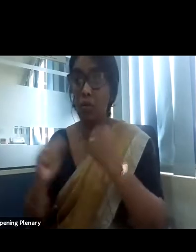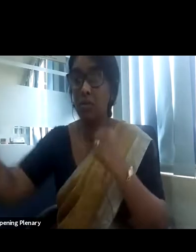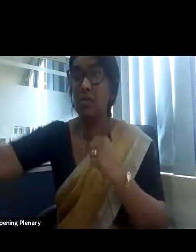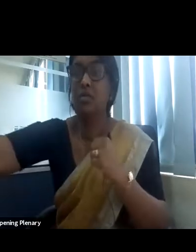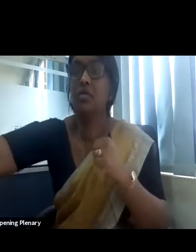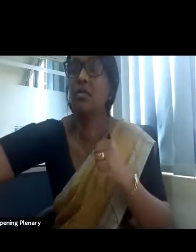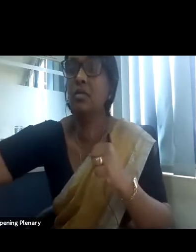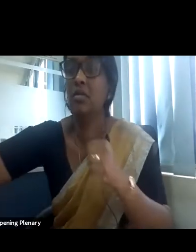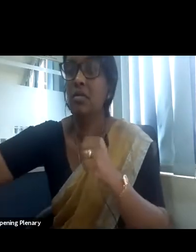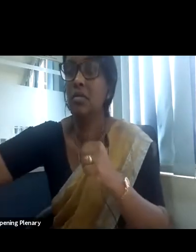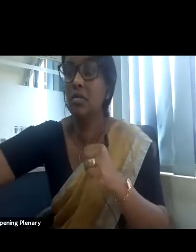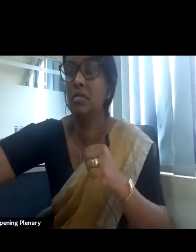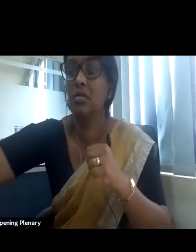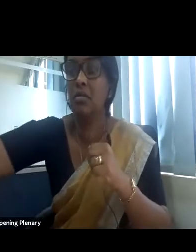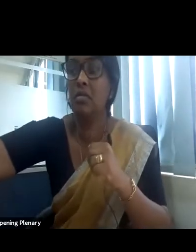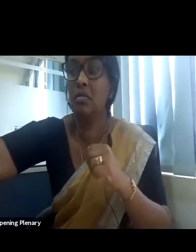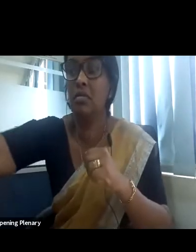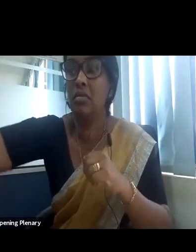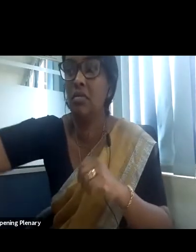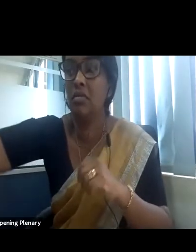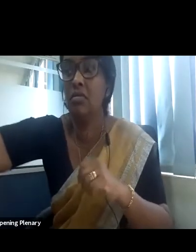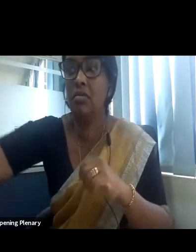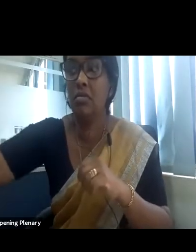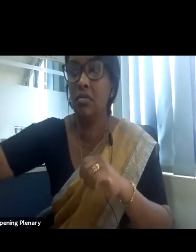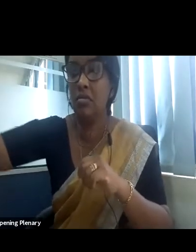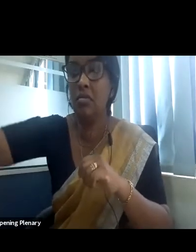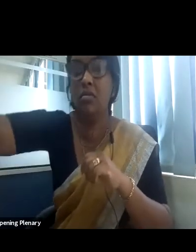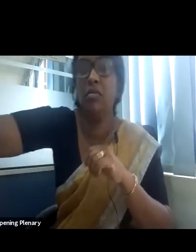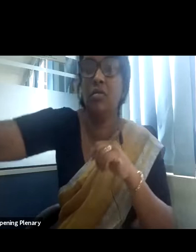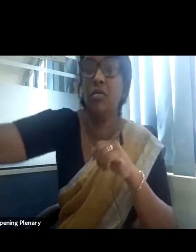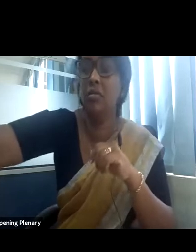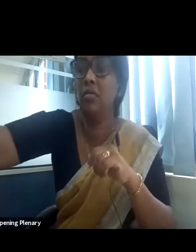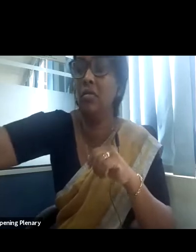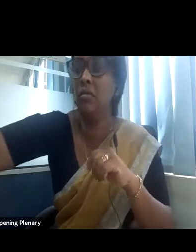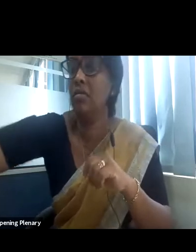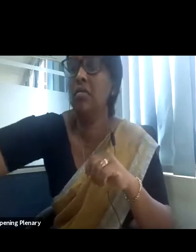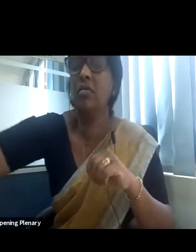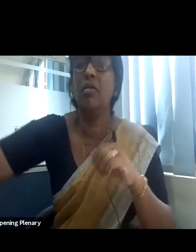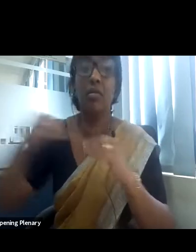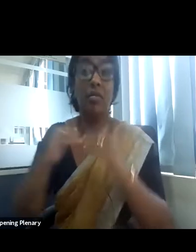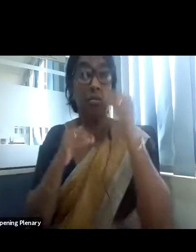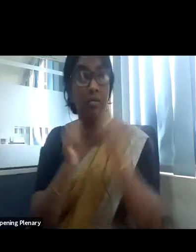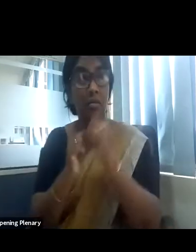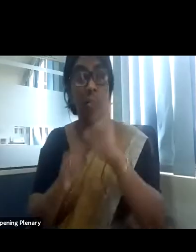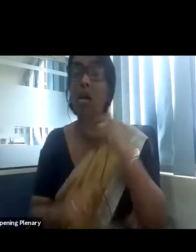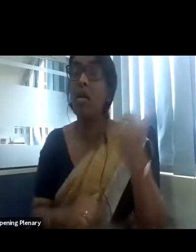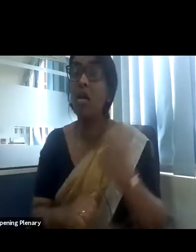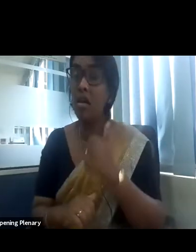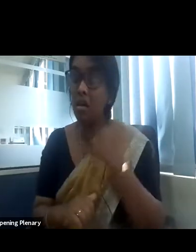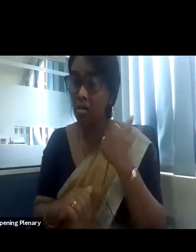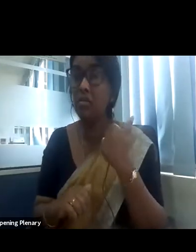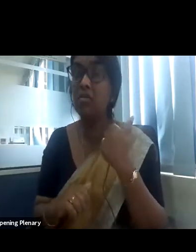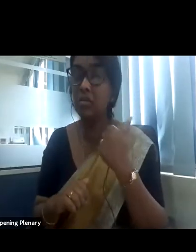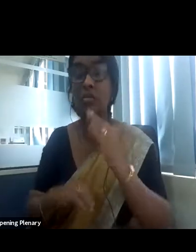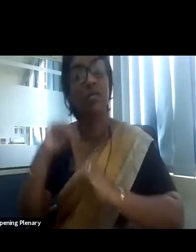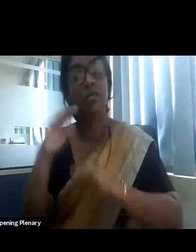future. It is about finding a new paradigm that is a